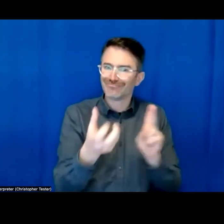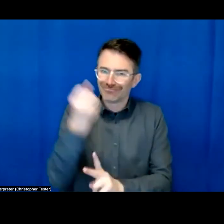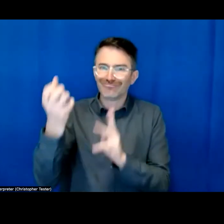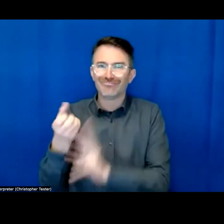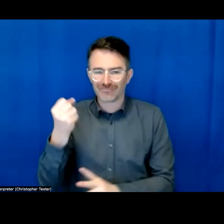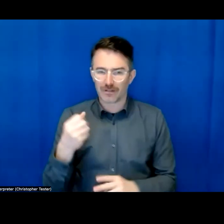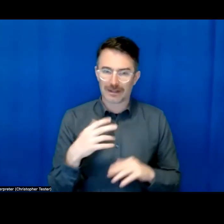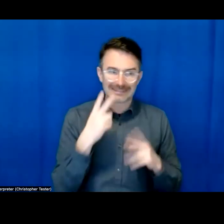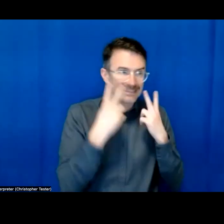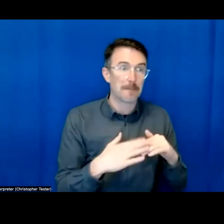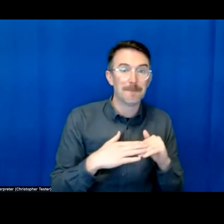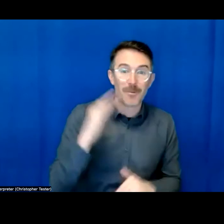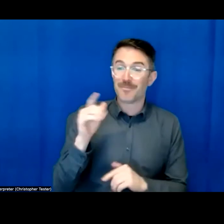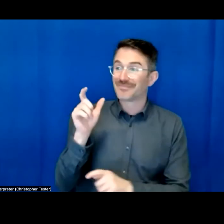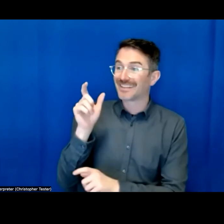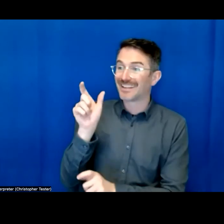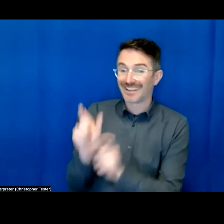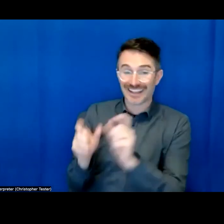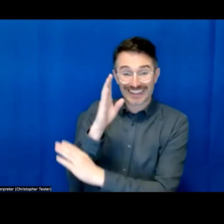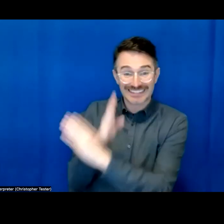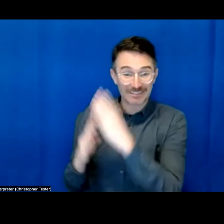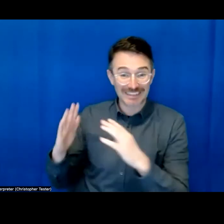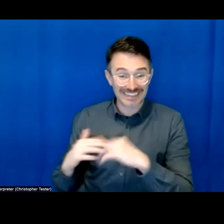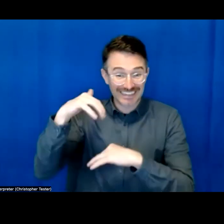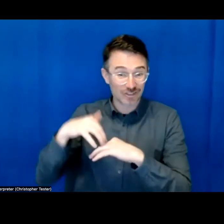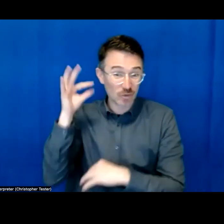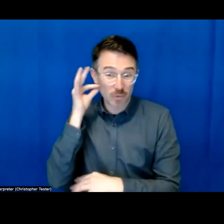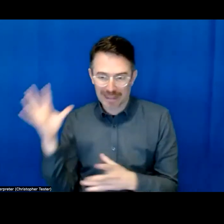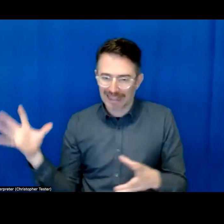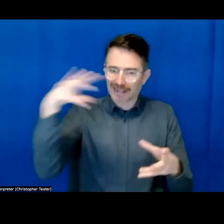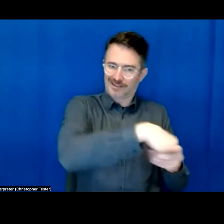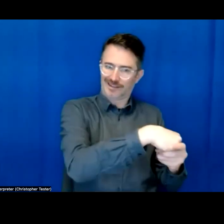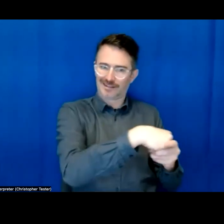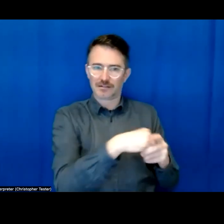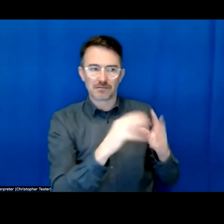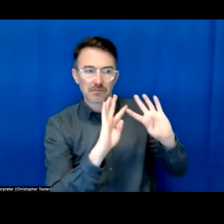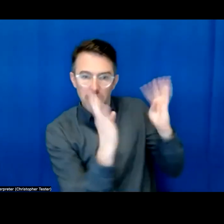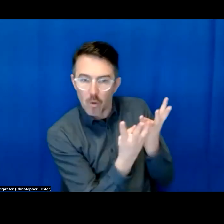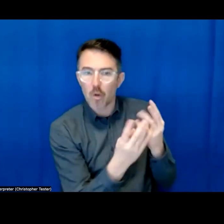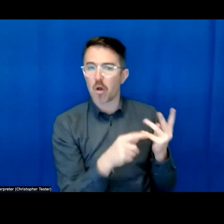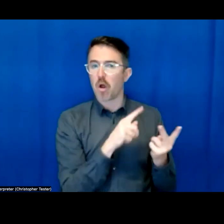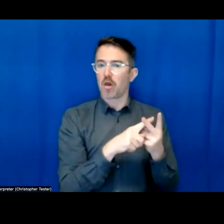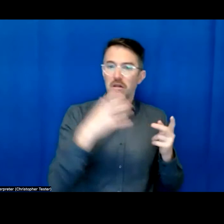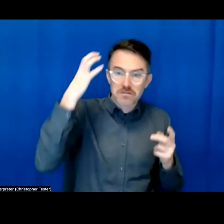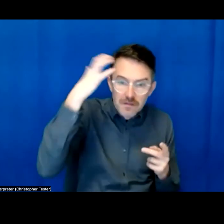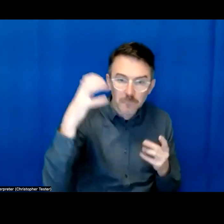take action to protect indigenous persons with disabilities, especially women, all